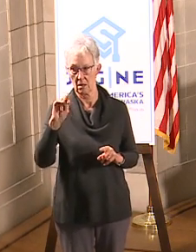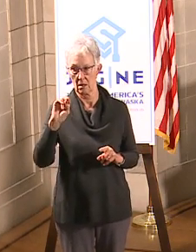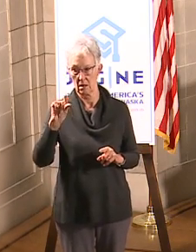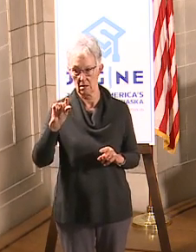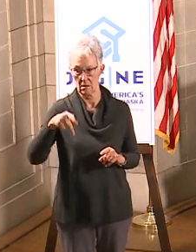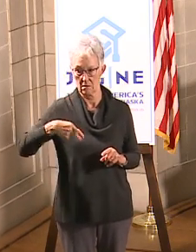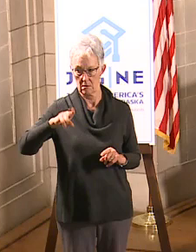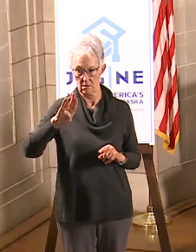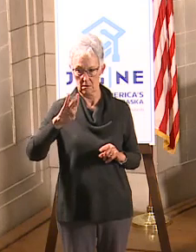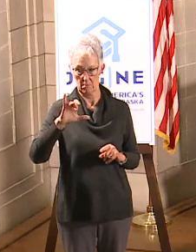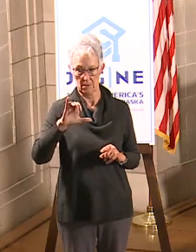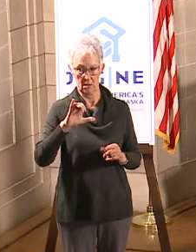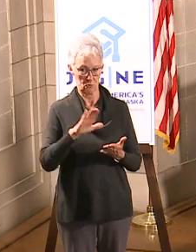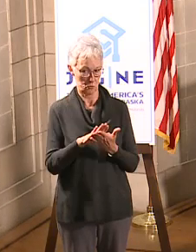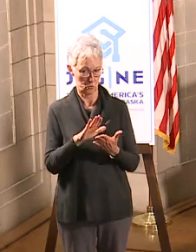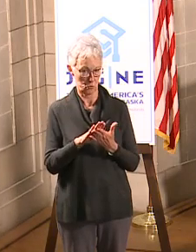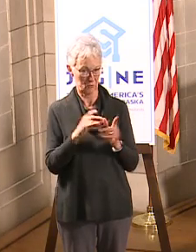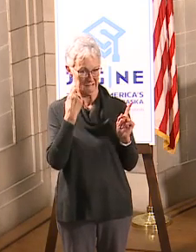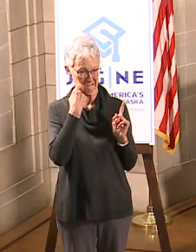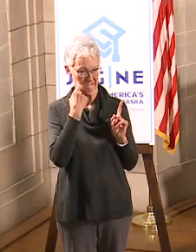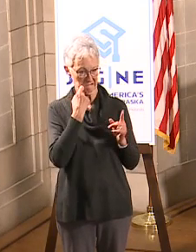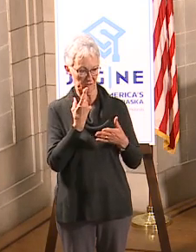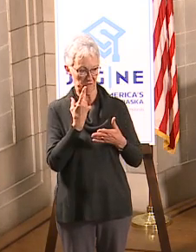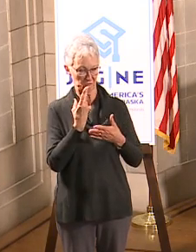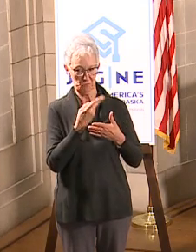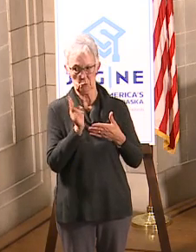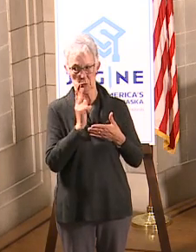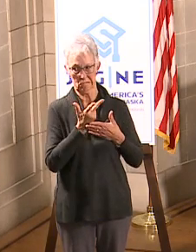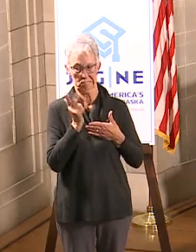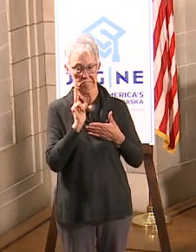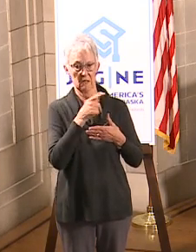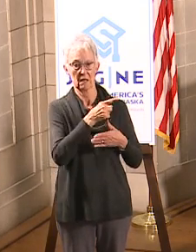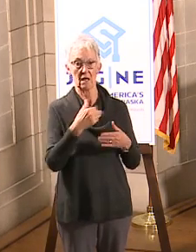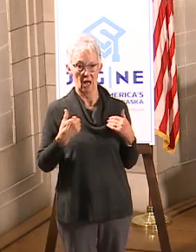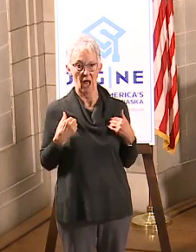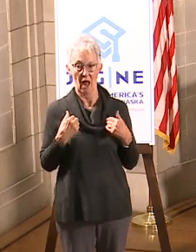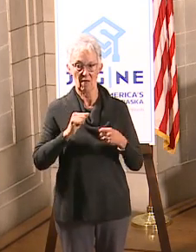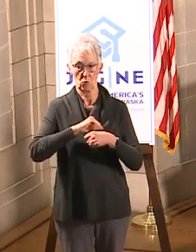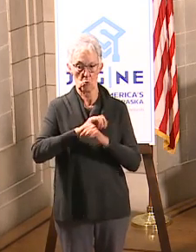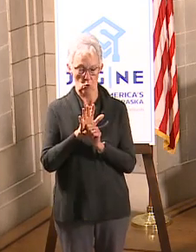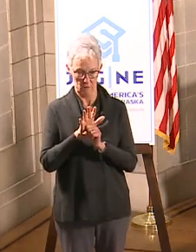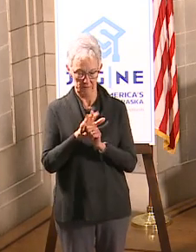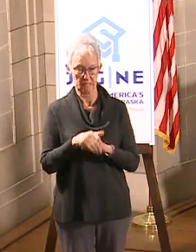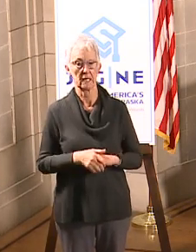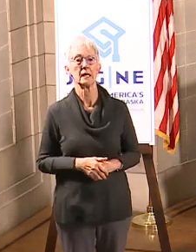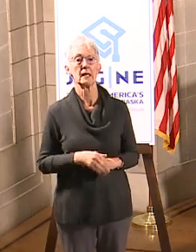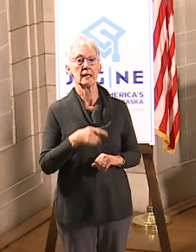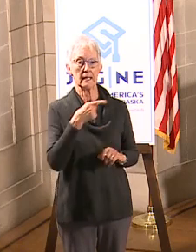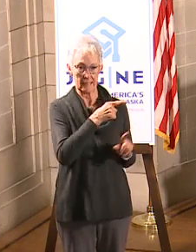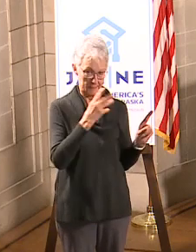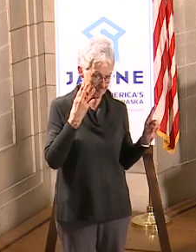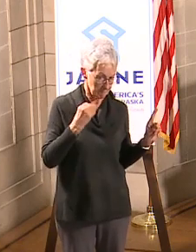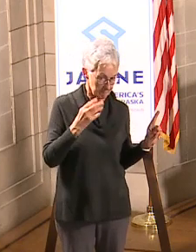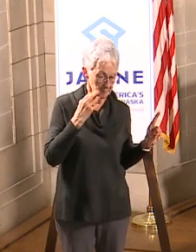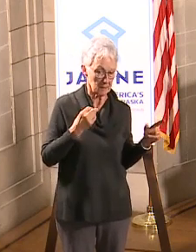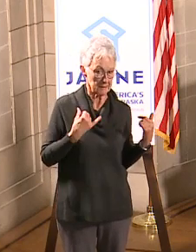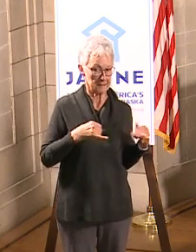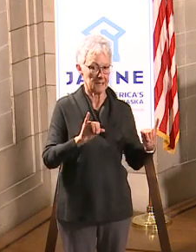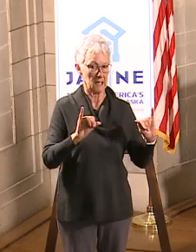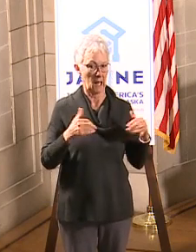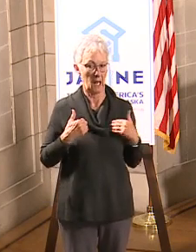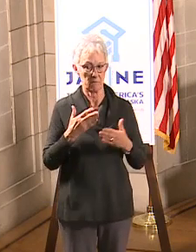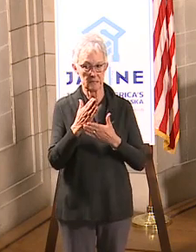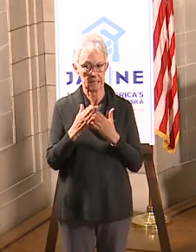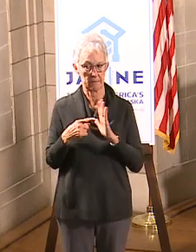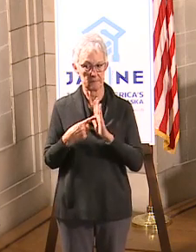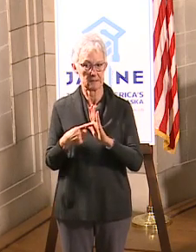couple of weeks, or just a few weeks ago, with regard to the coronavirus, and still has some of those lingering symptoms.